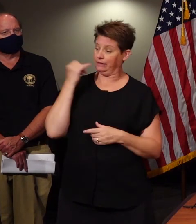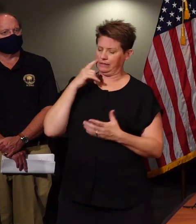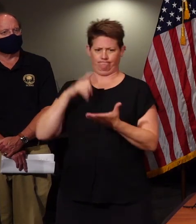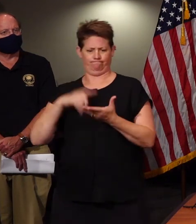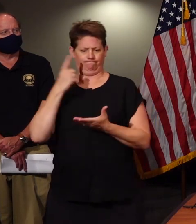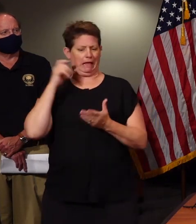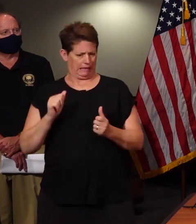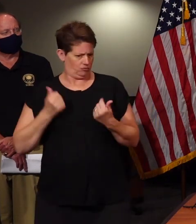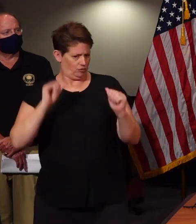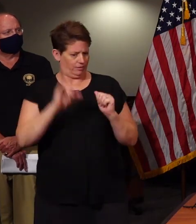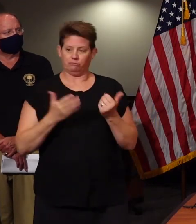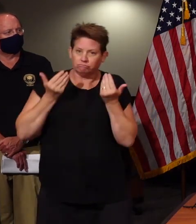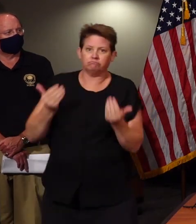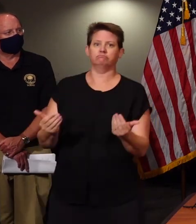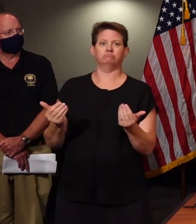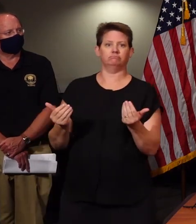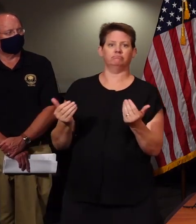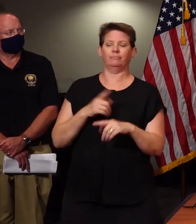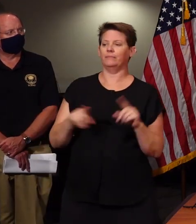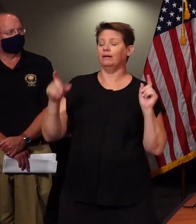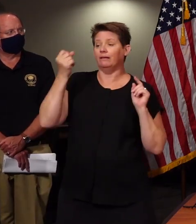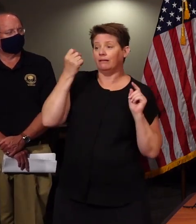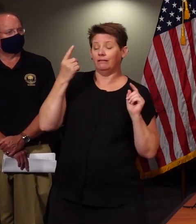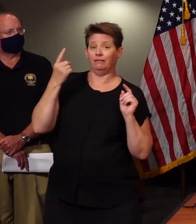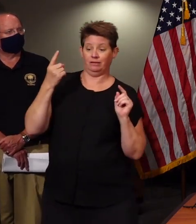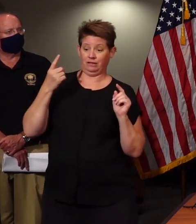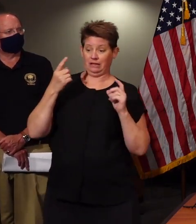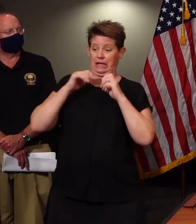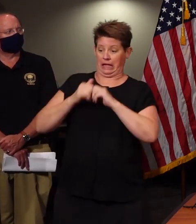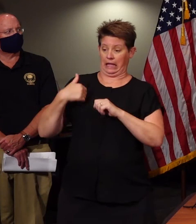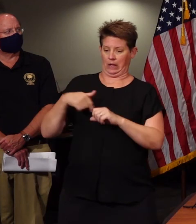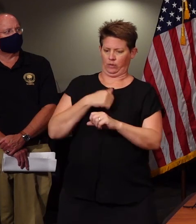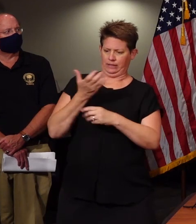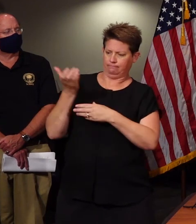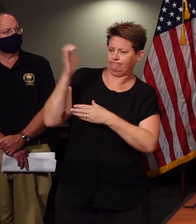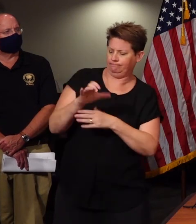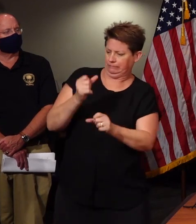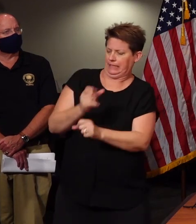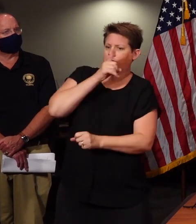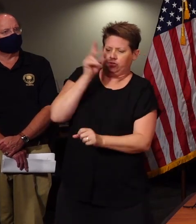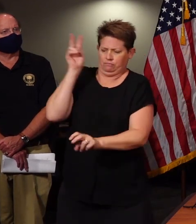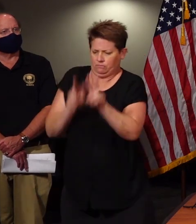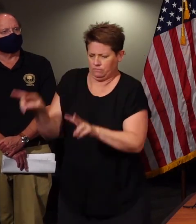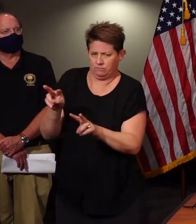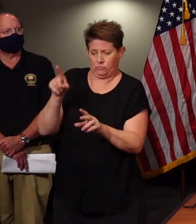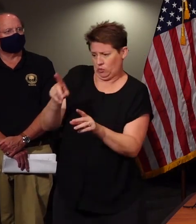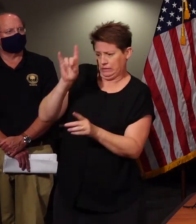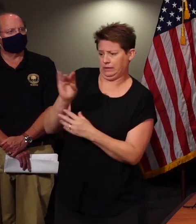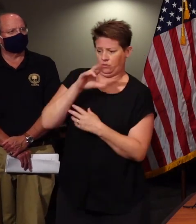to do it. But again, there's not enough enforcement mechanism, enough police or others to go to enforce this.